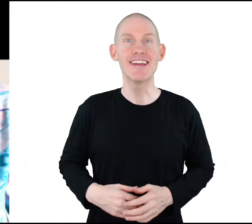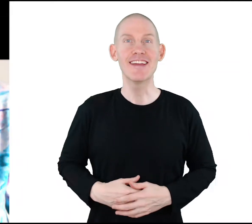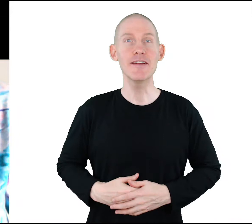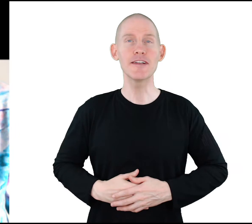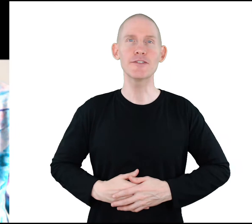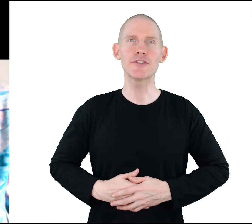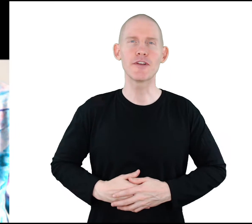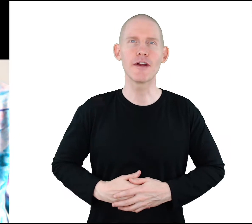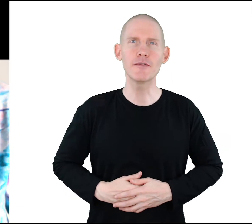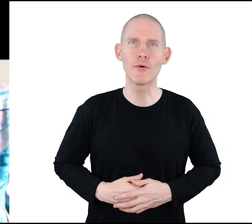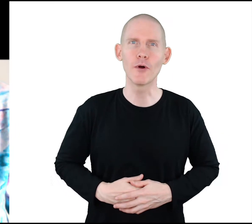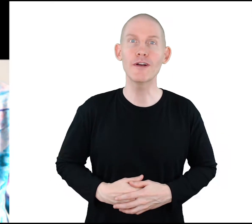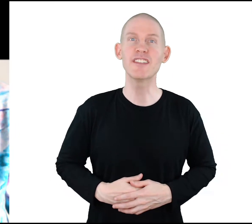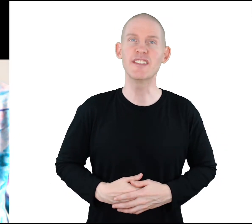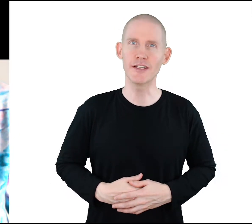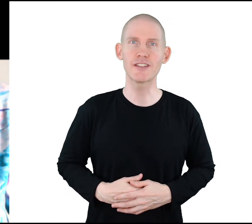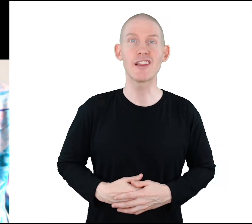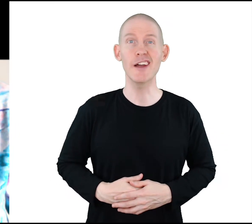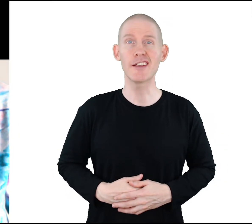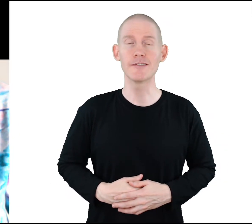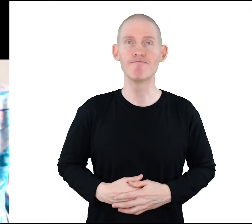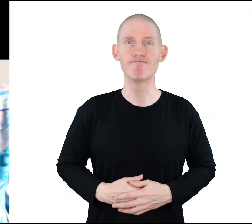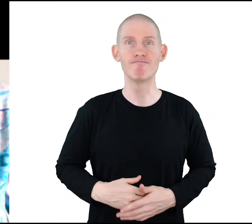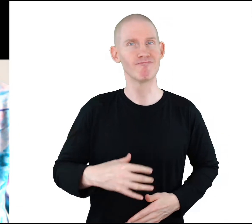Here is the sign for dislike.